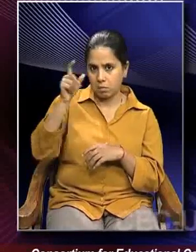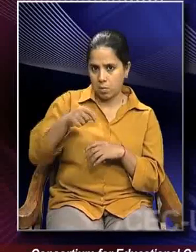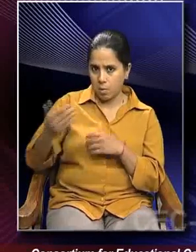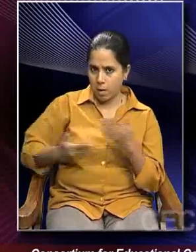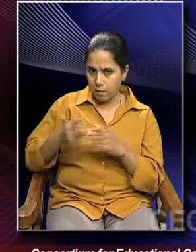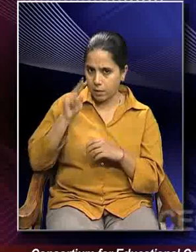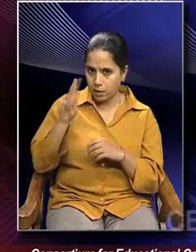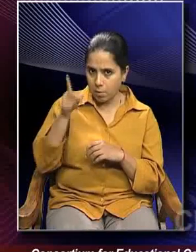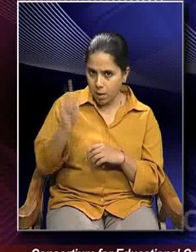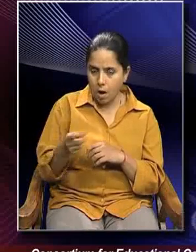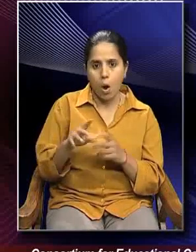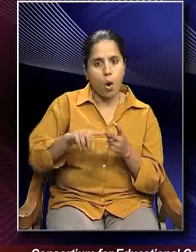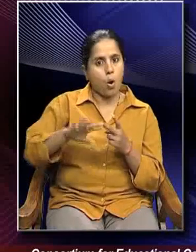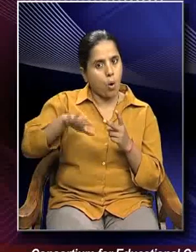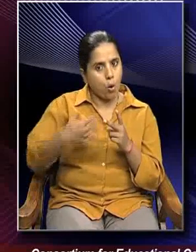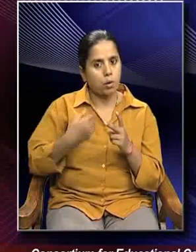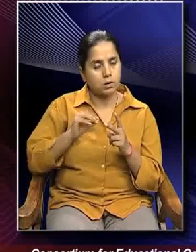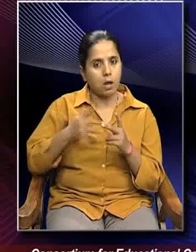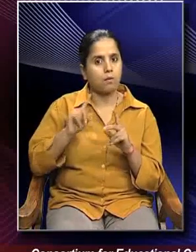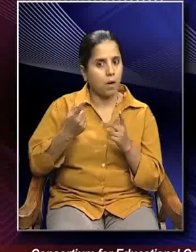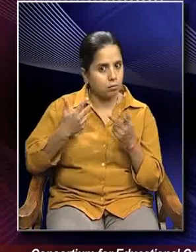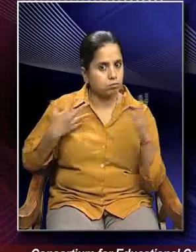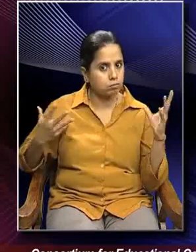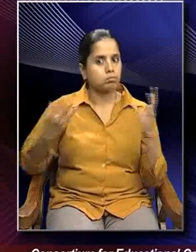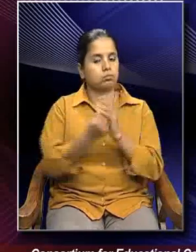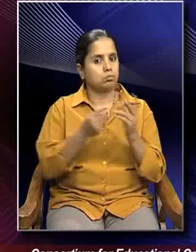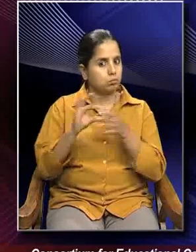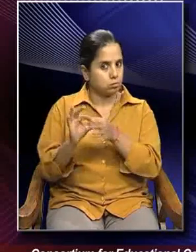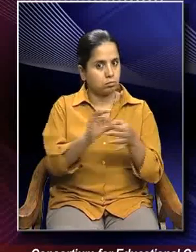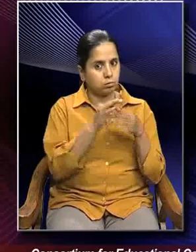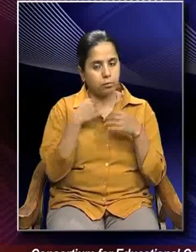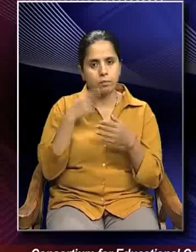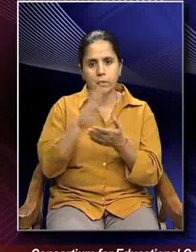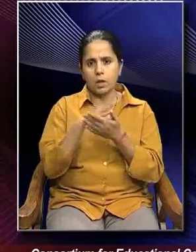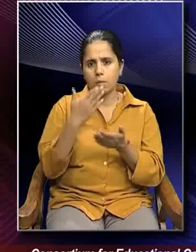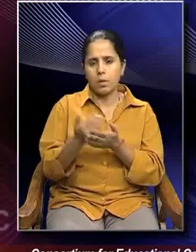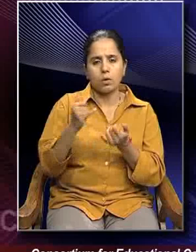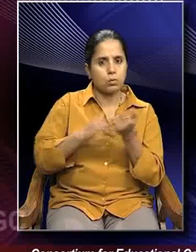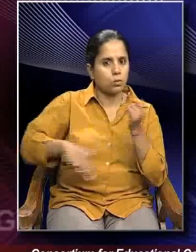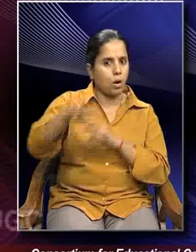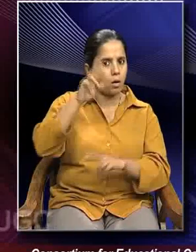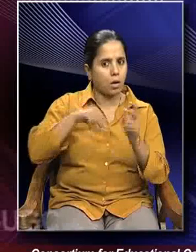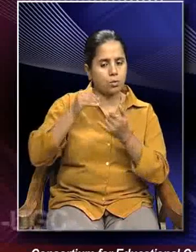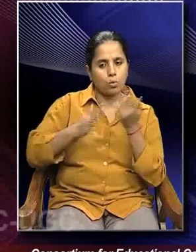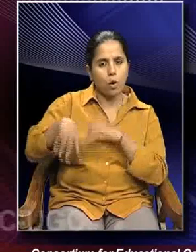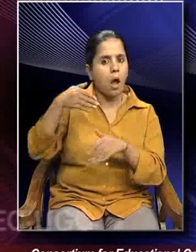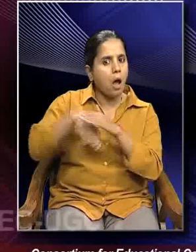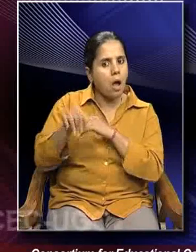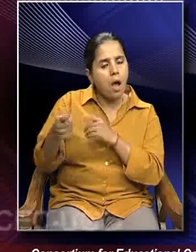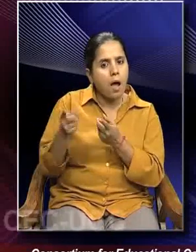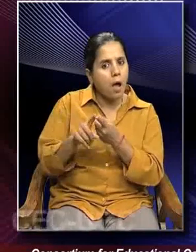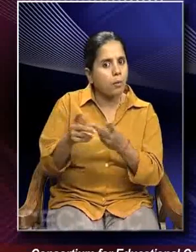behavior, or we start from the collective? So interpretative sociology were emphasizing